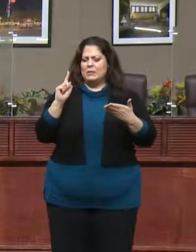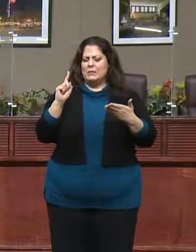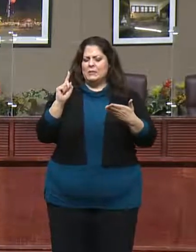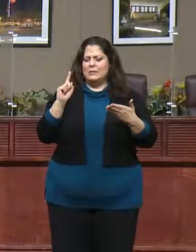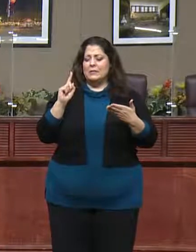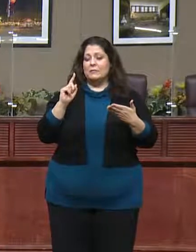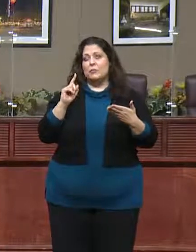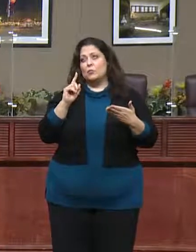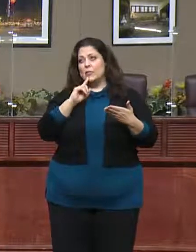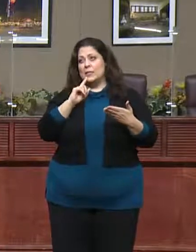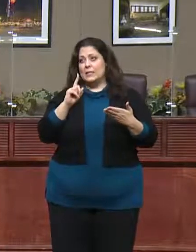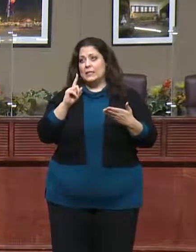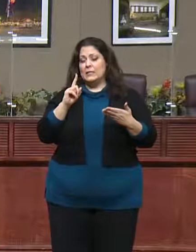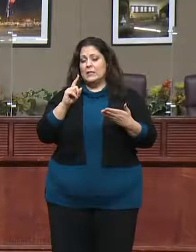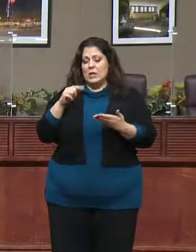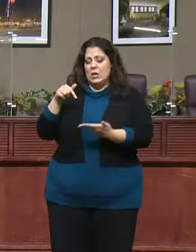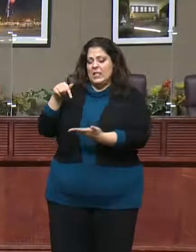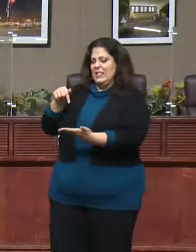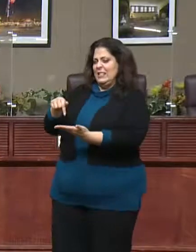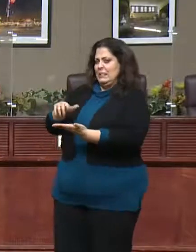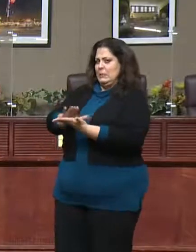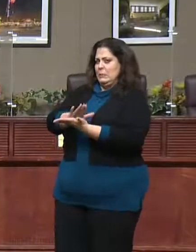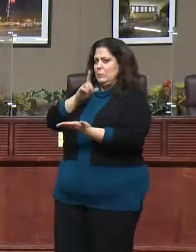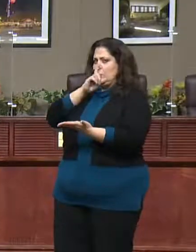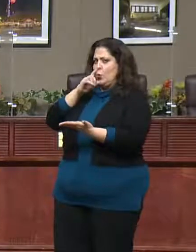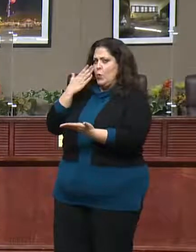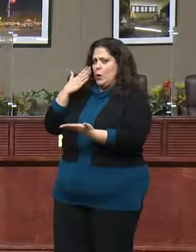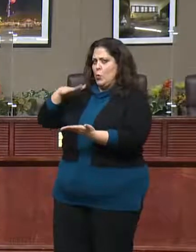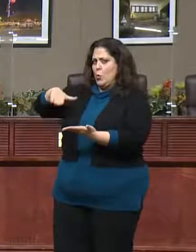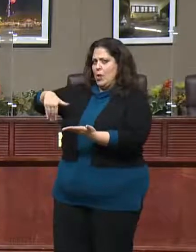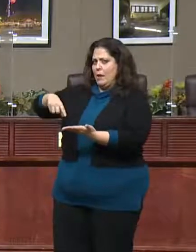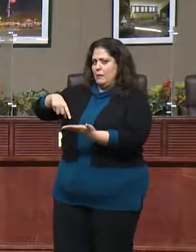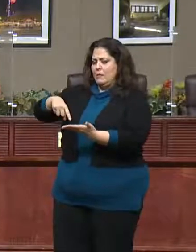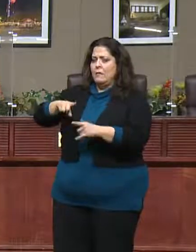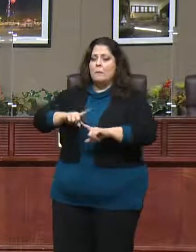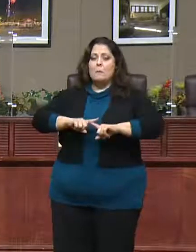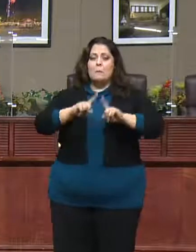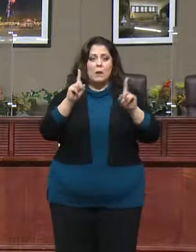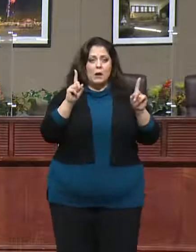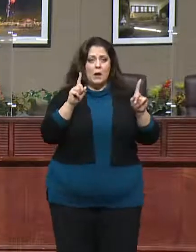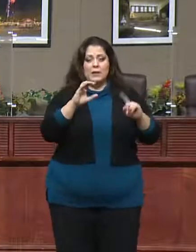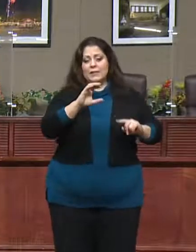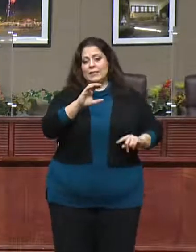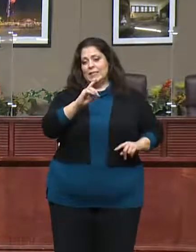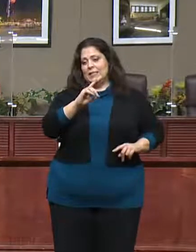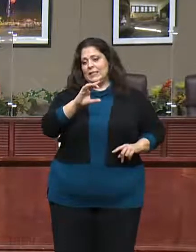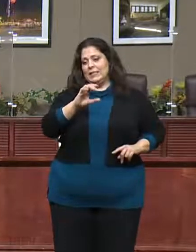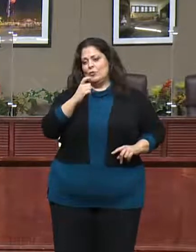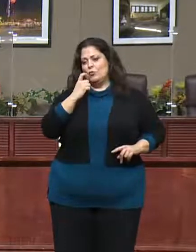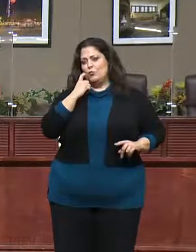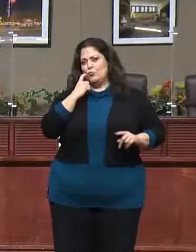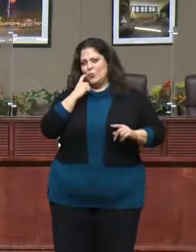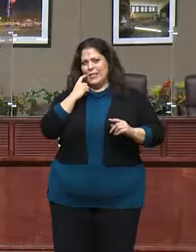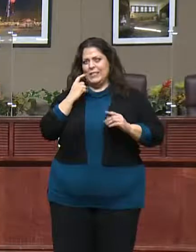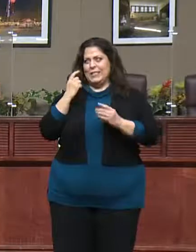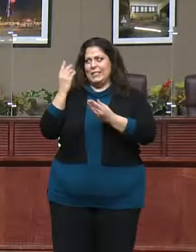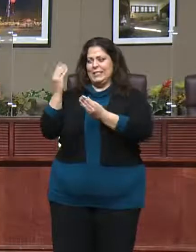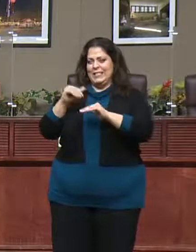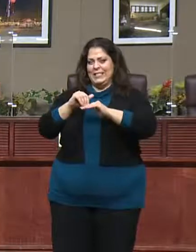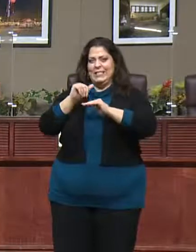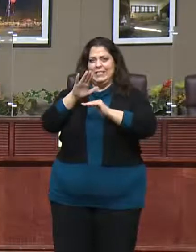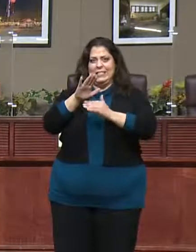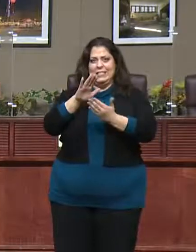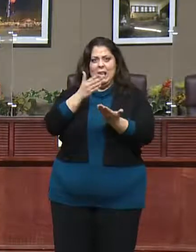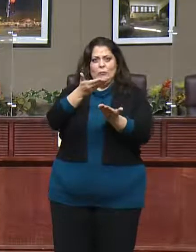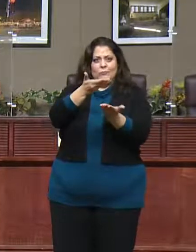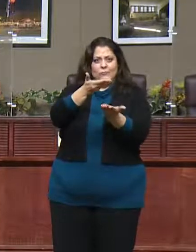know about this paper, but the CDC recently released one of their reviews to confirm that all